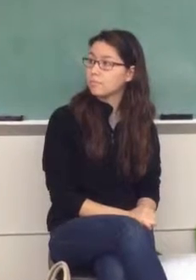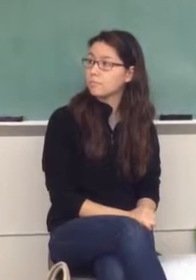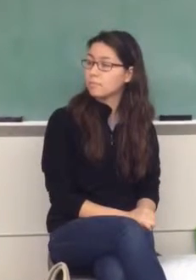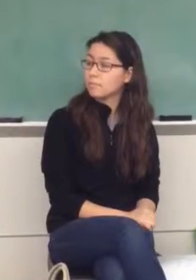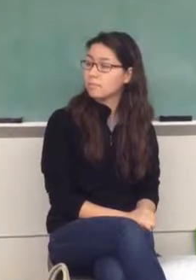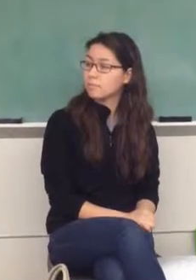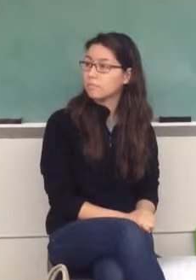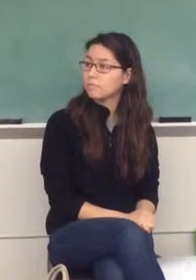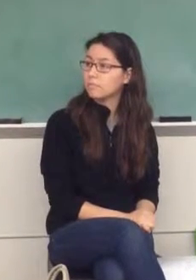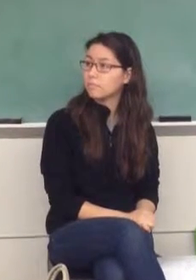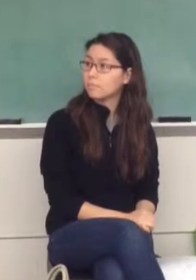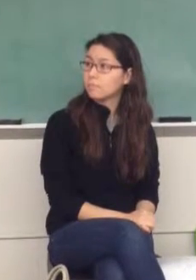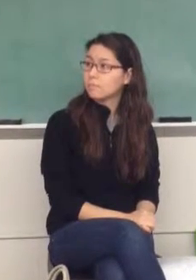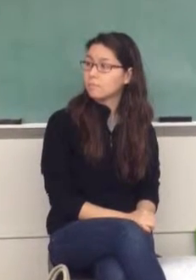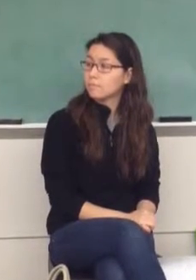Lead.